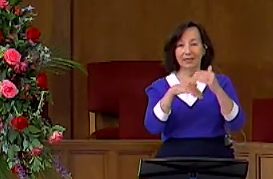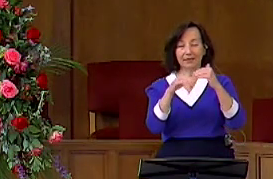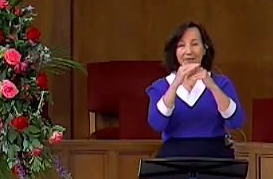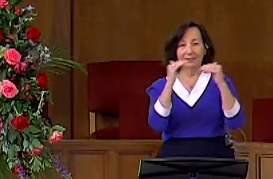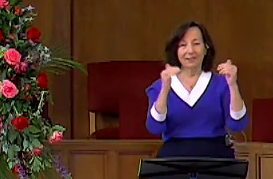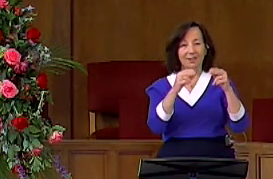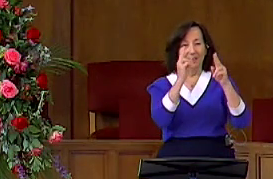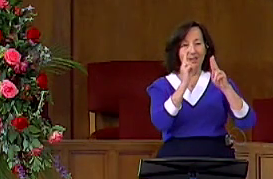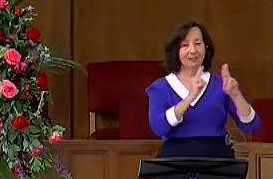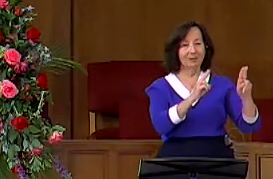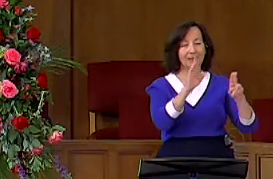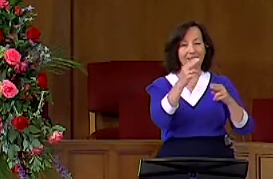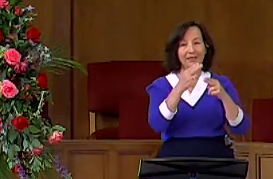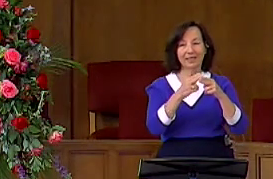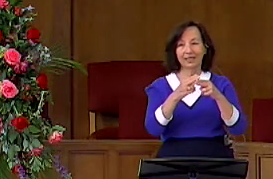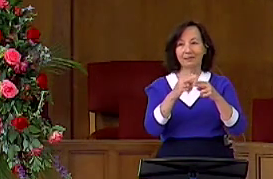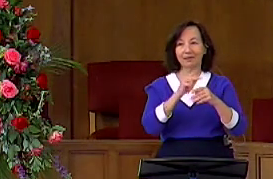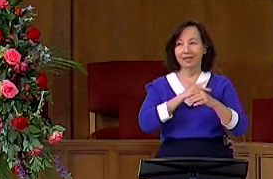heaven,